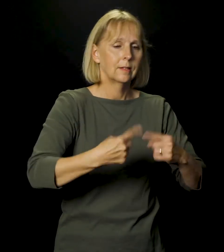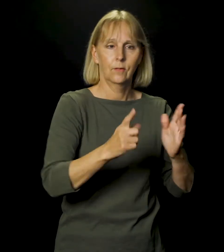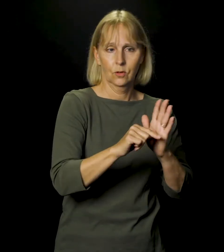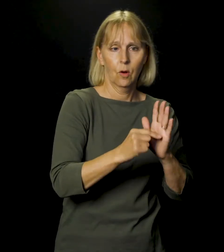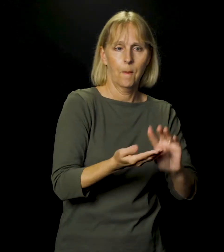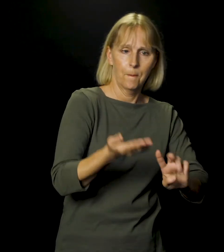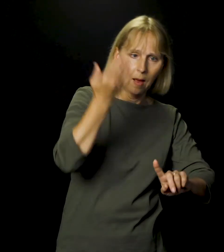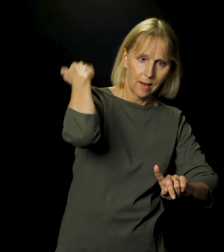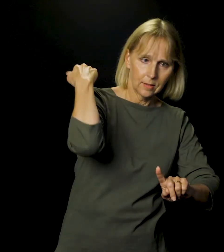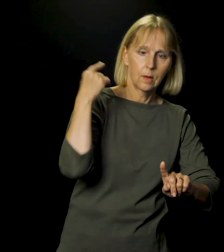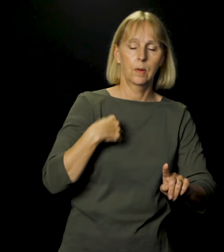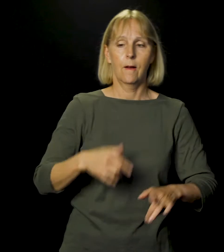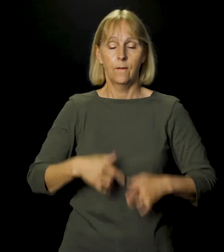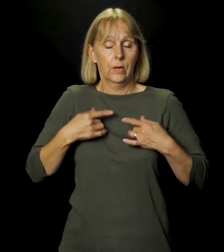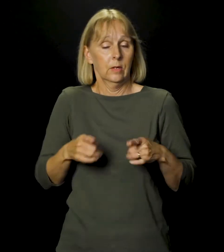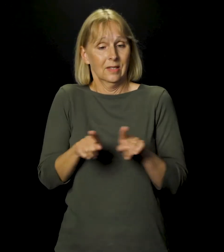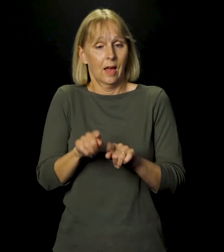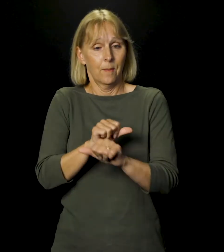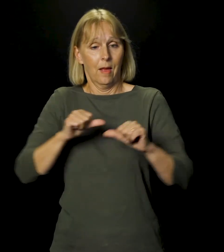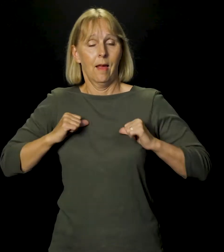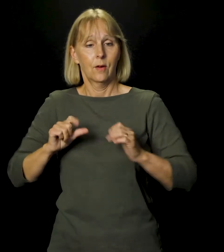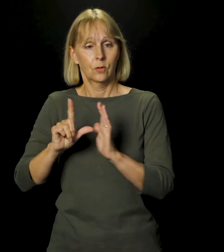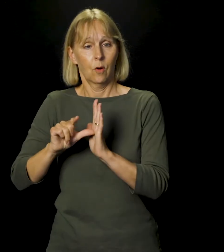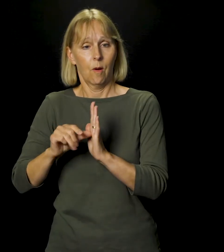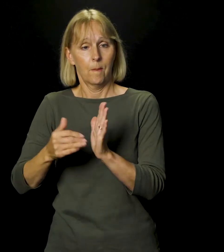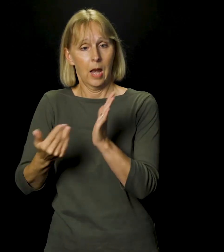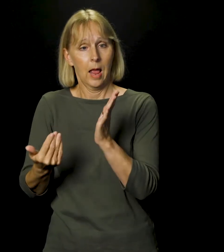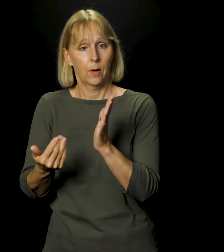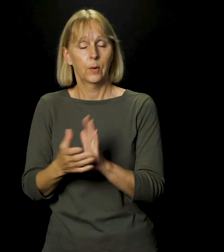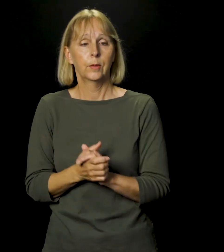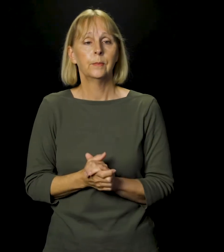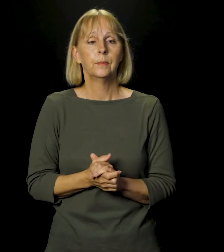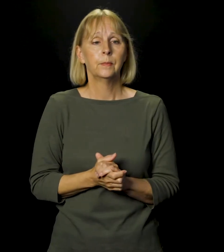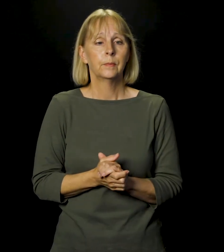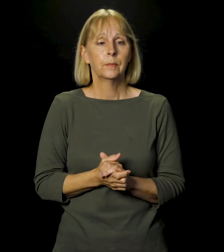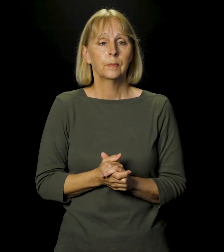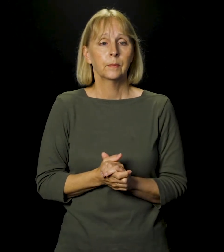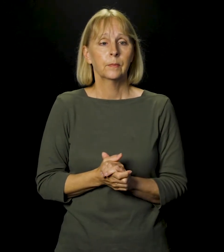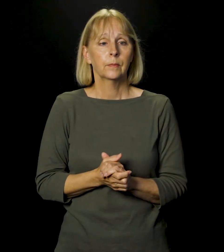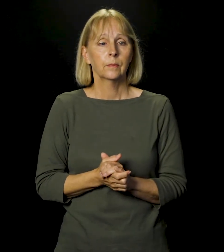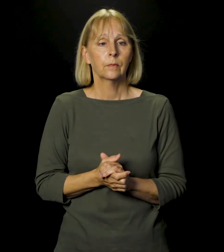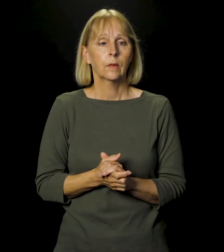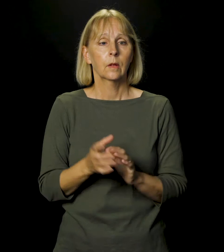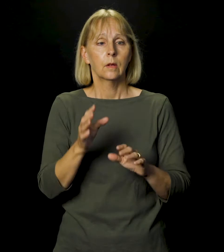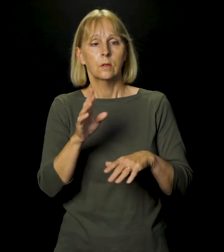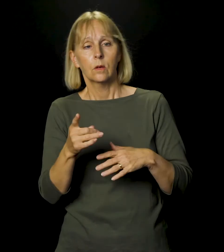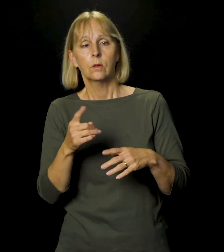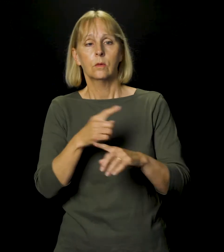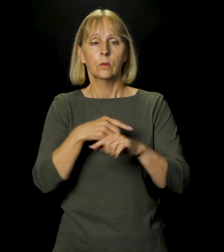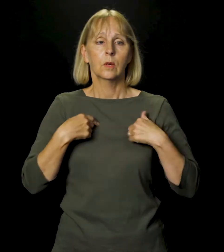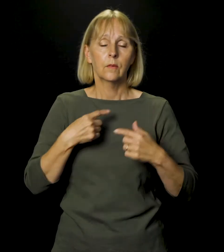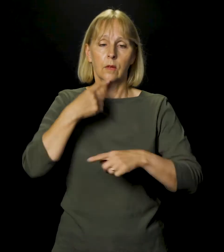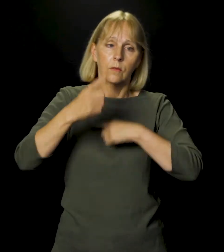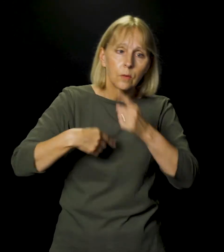remarkably similar. And this passage isn't trying to commentate on the volume of information, technology, the opportunities,